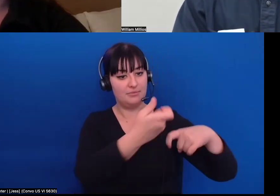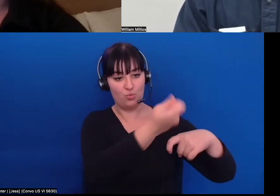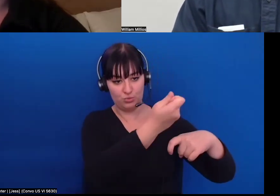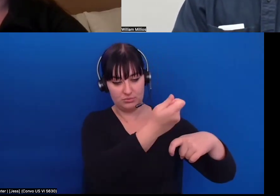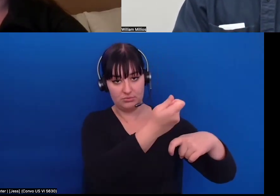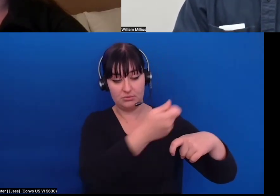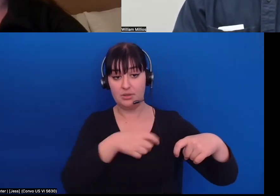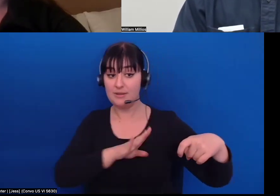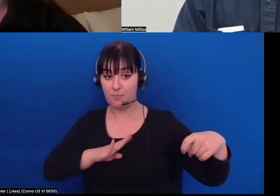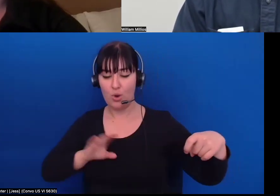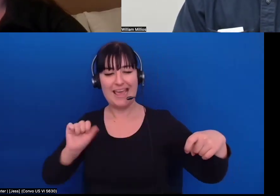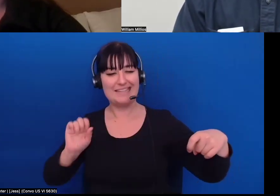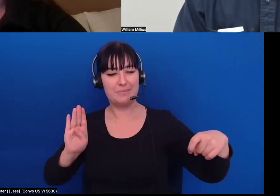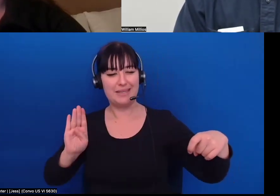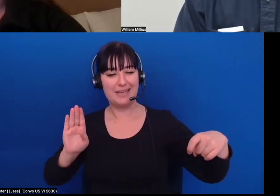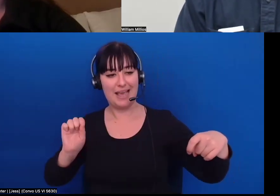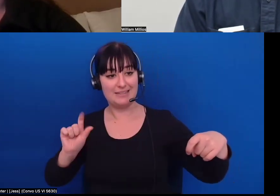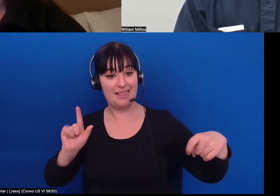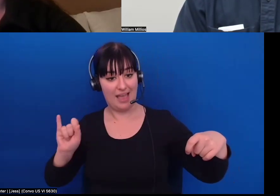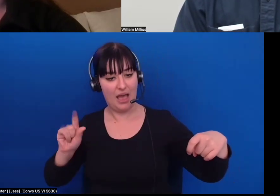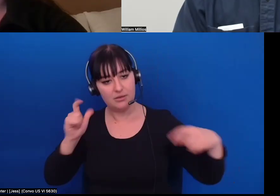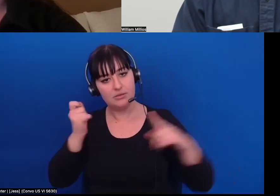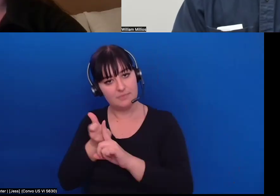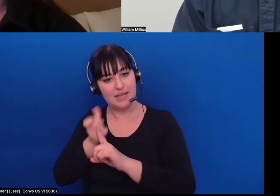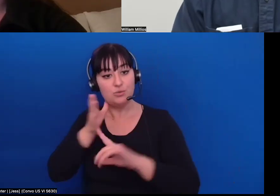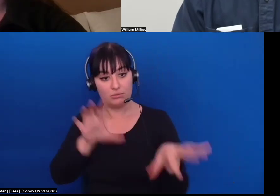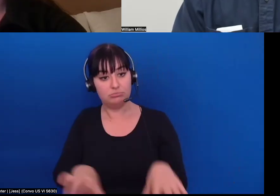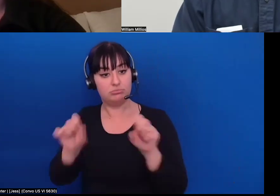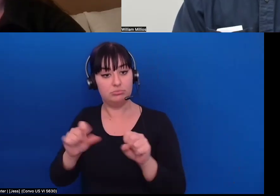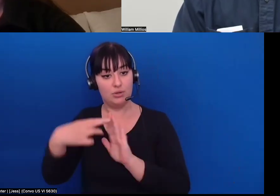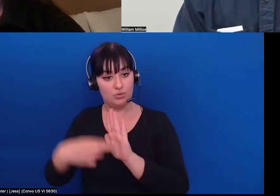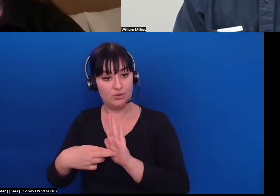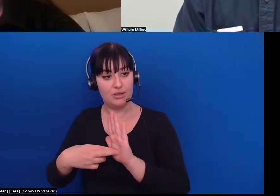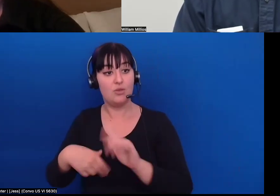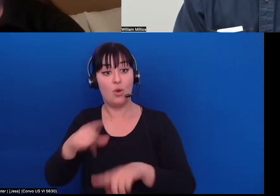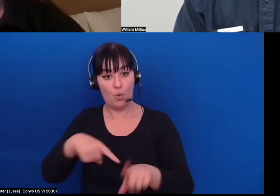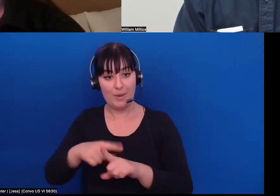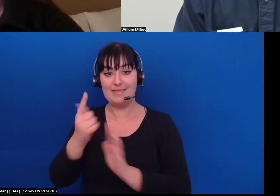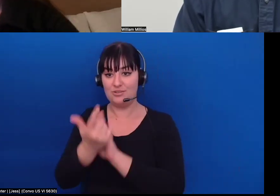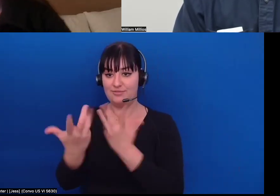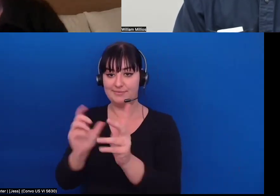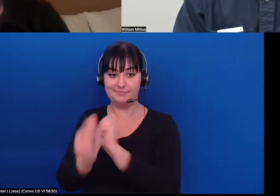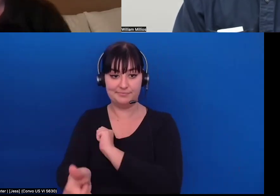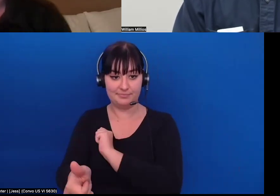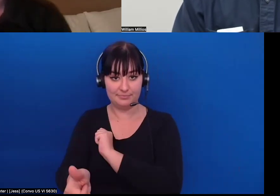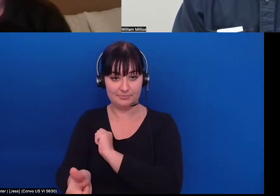board, SBSLI, will take up the regulations once the legislative session has passed, because obviously that